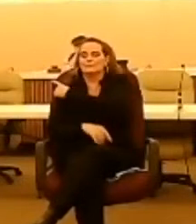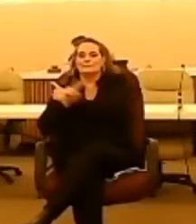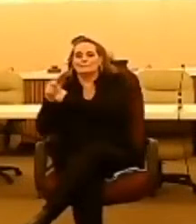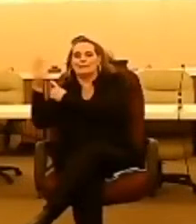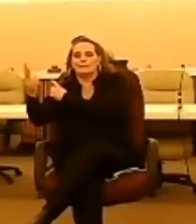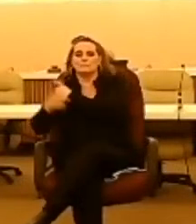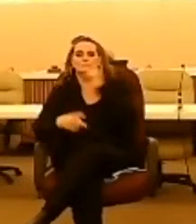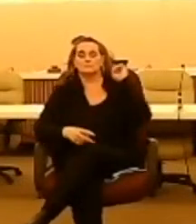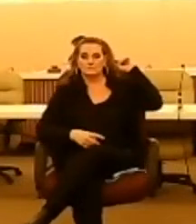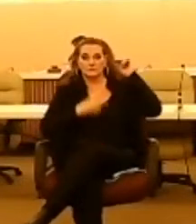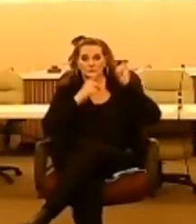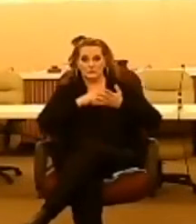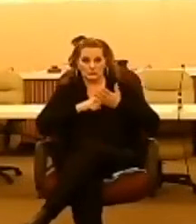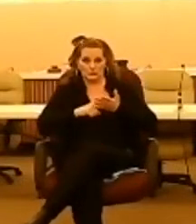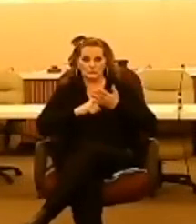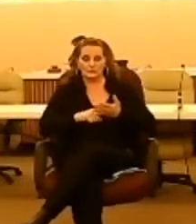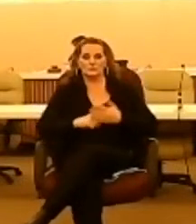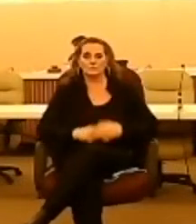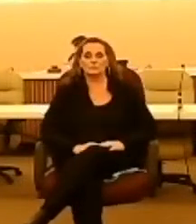Any discussion?